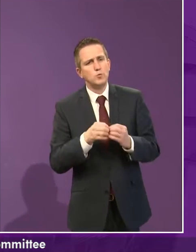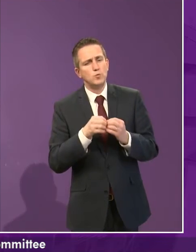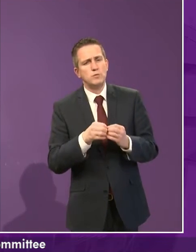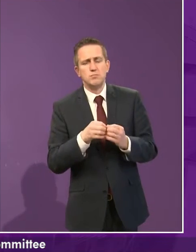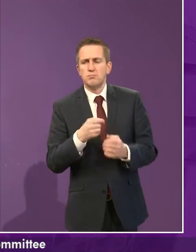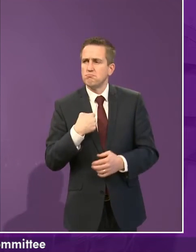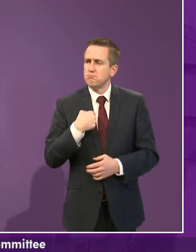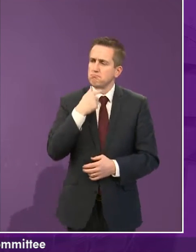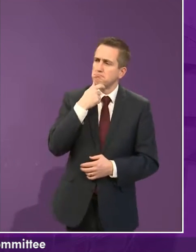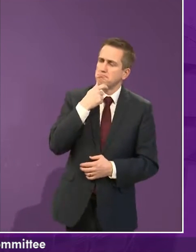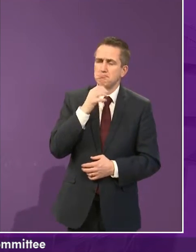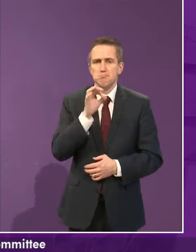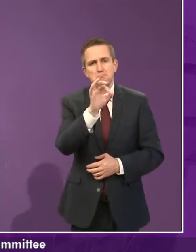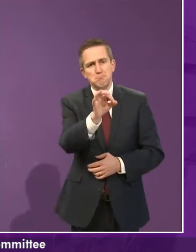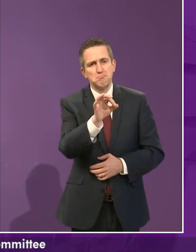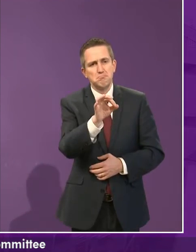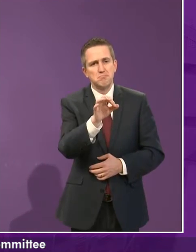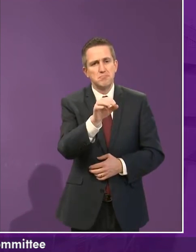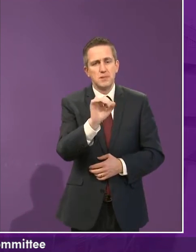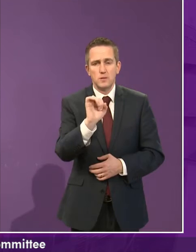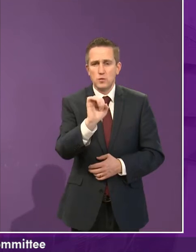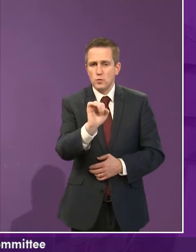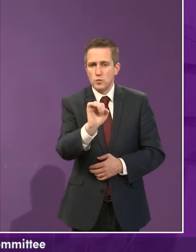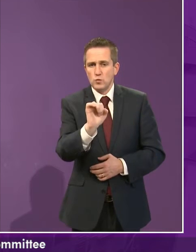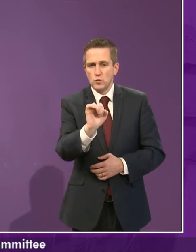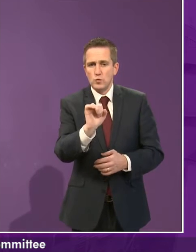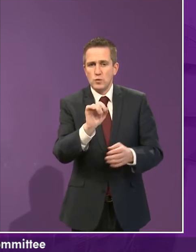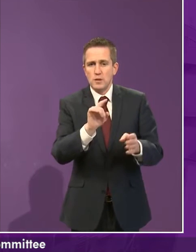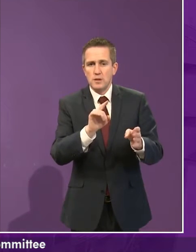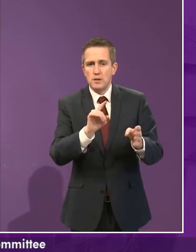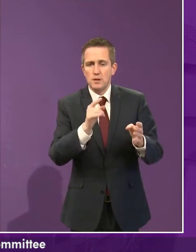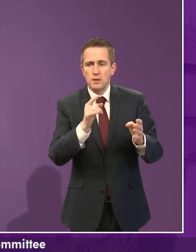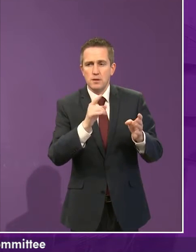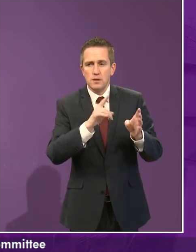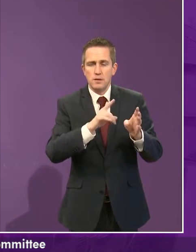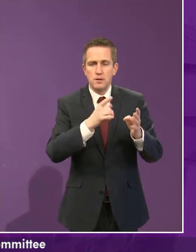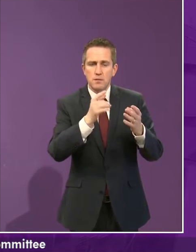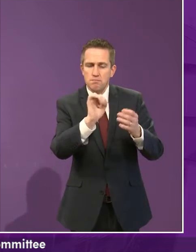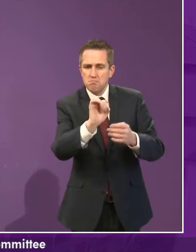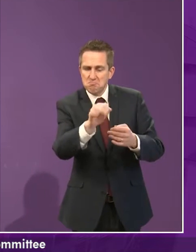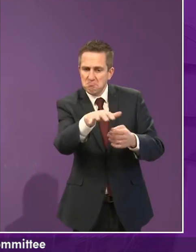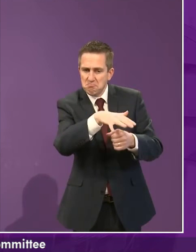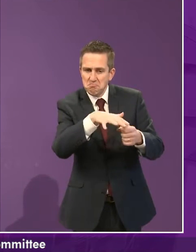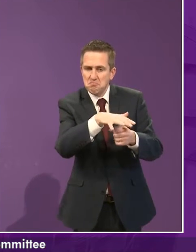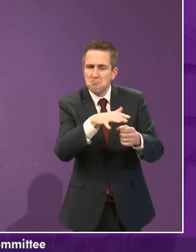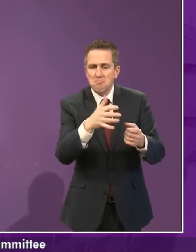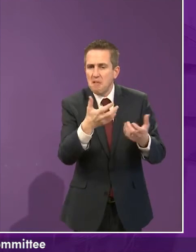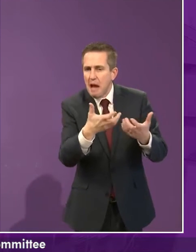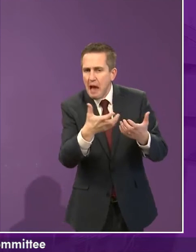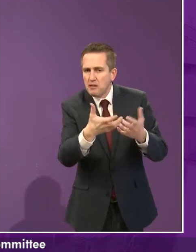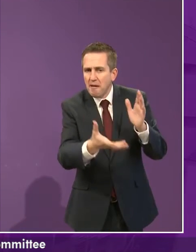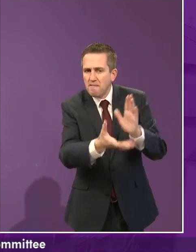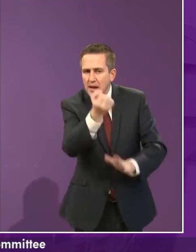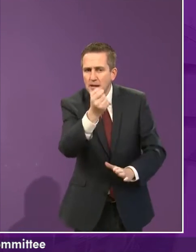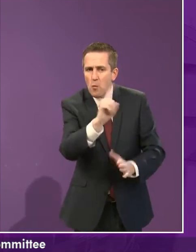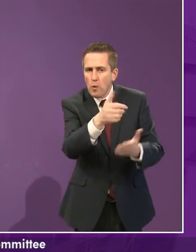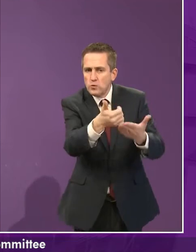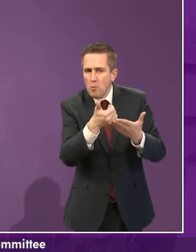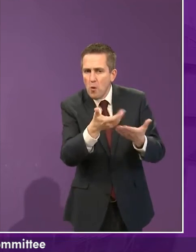thinking about applying to U5, right? How do I get an impression about the support that you each